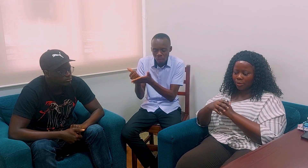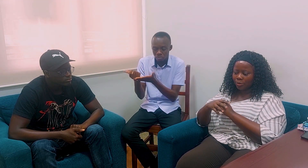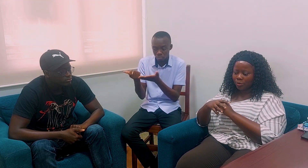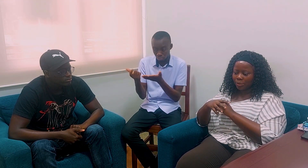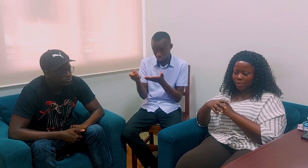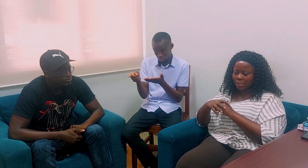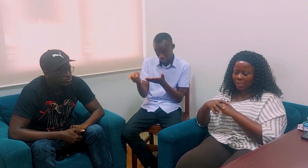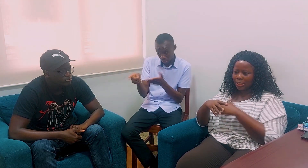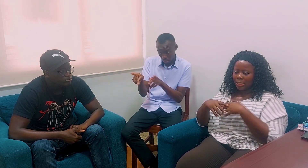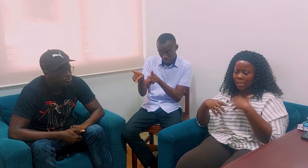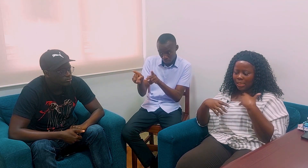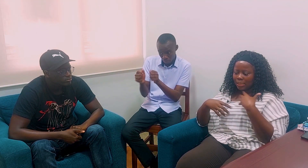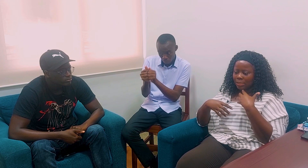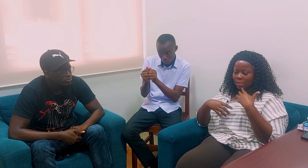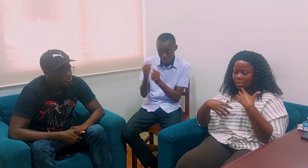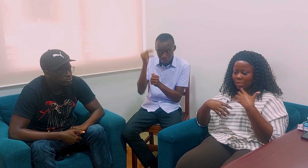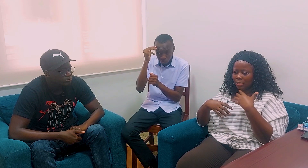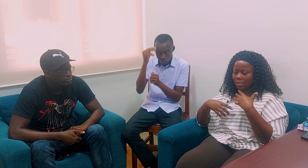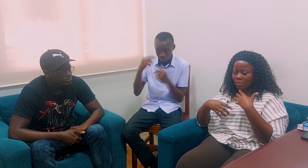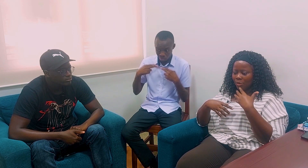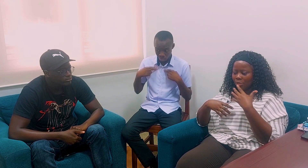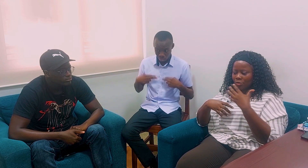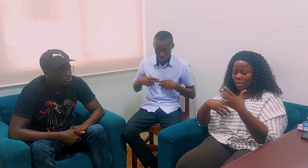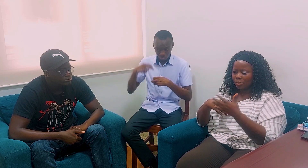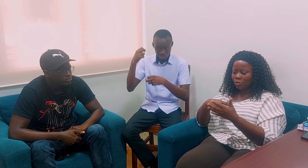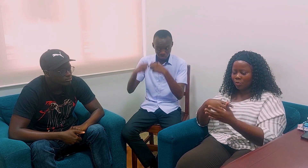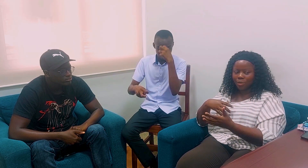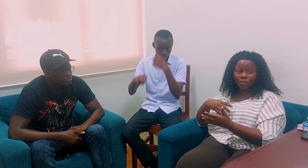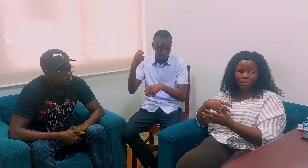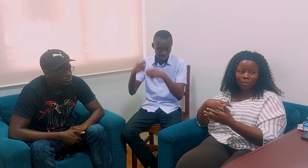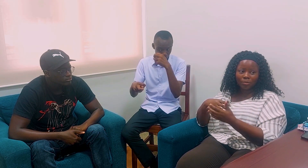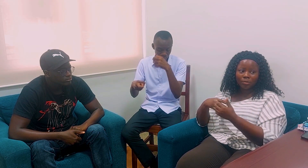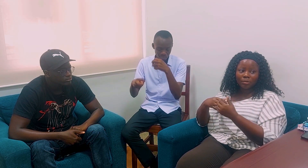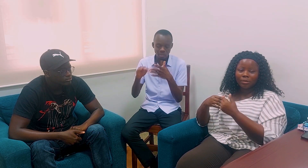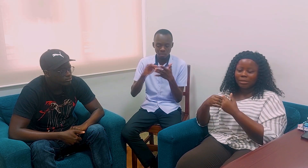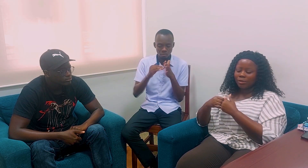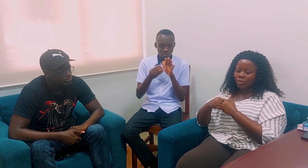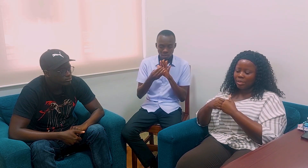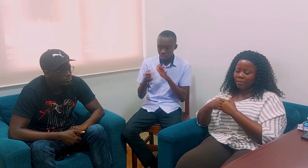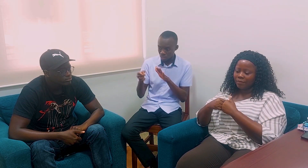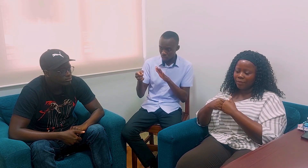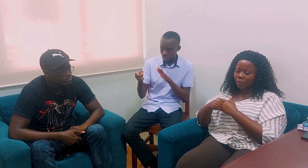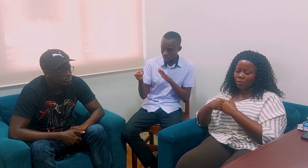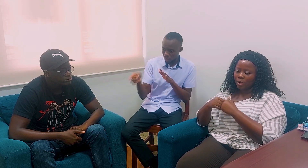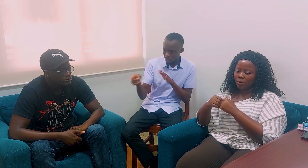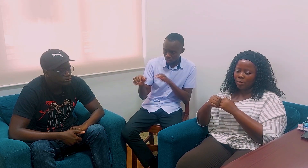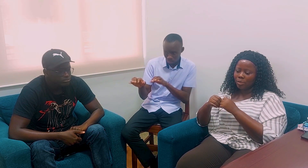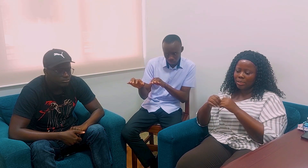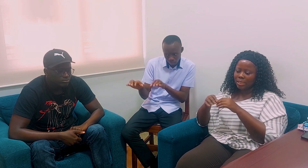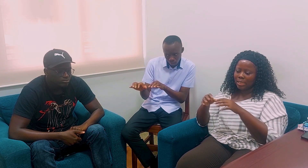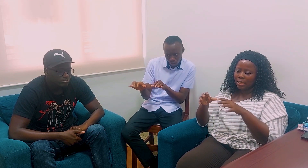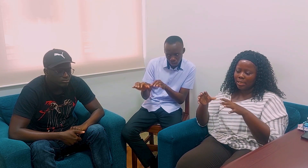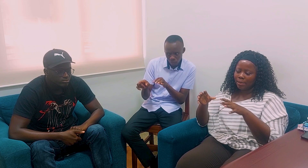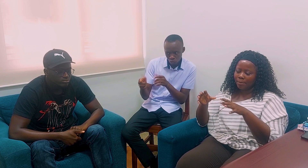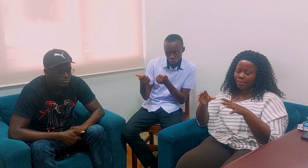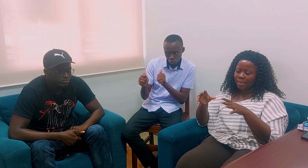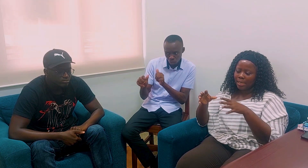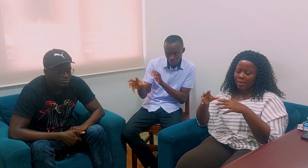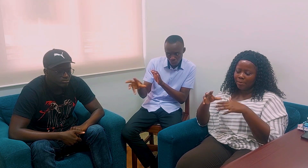mental health condition is in some way trying to mirror the way they feel. Like when we